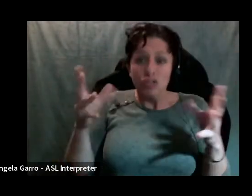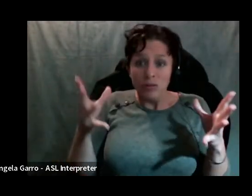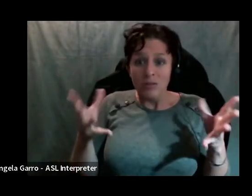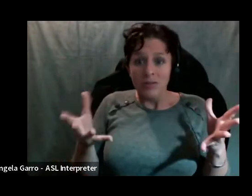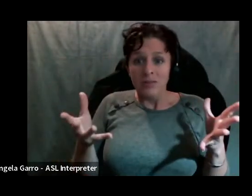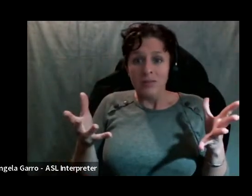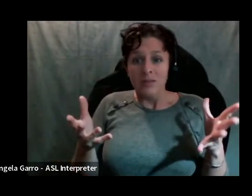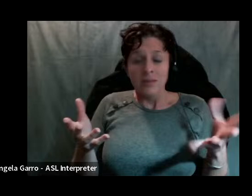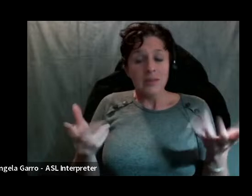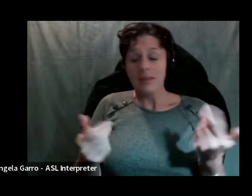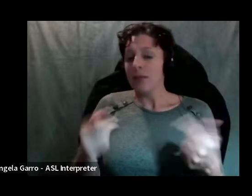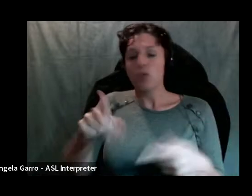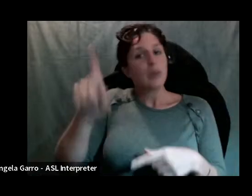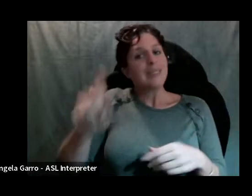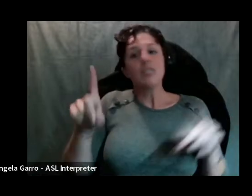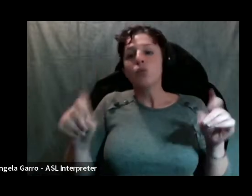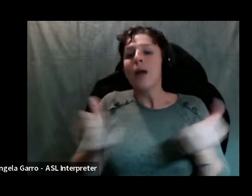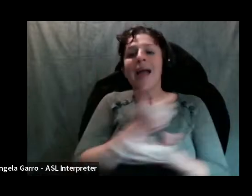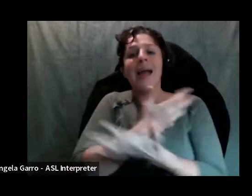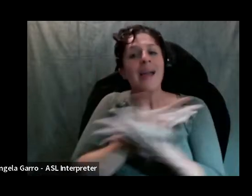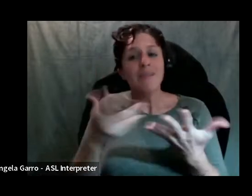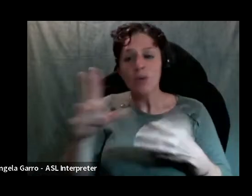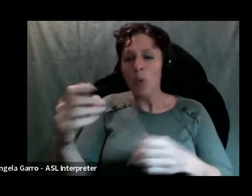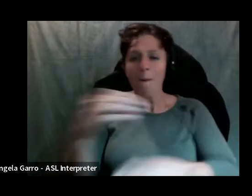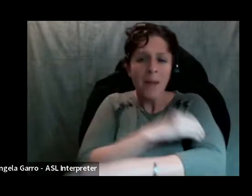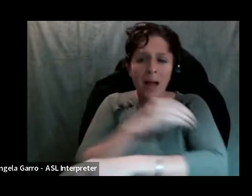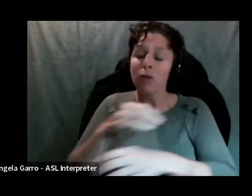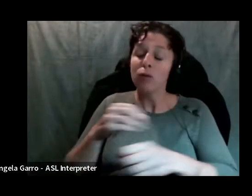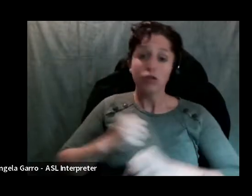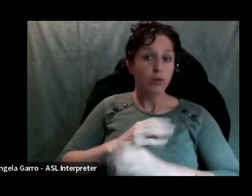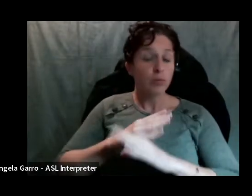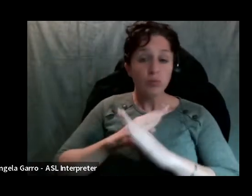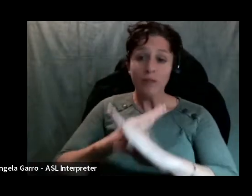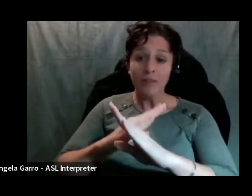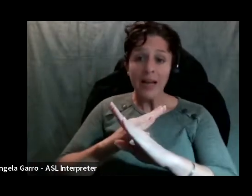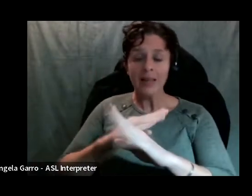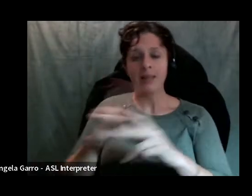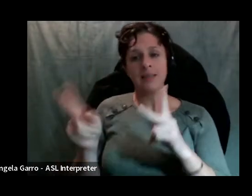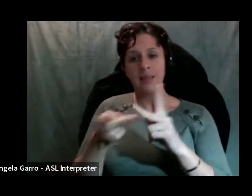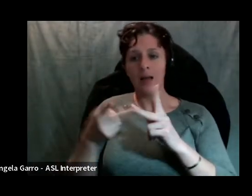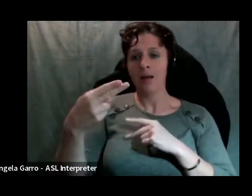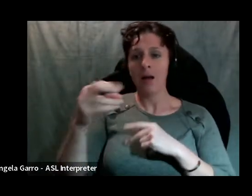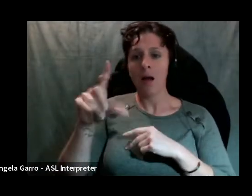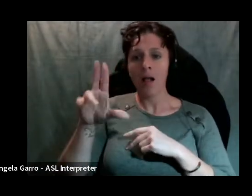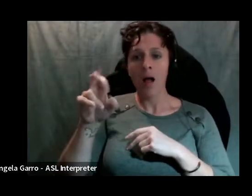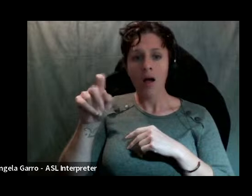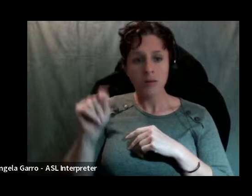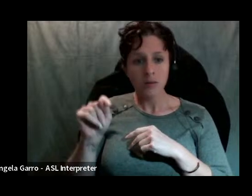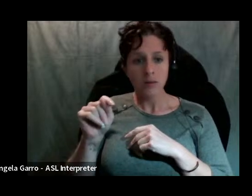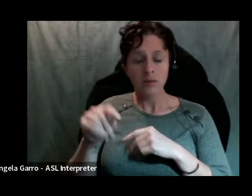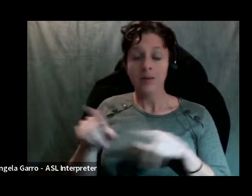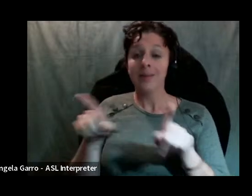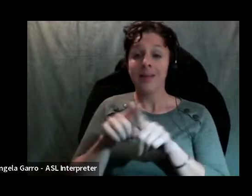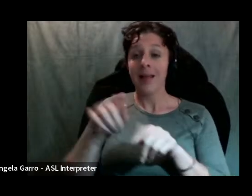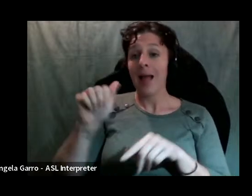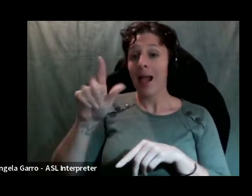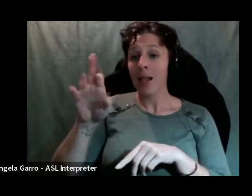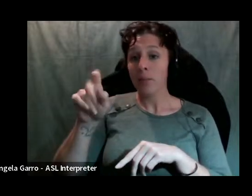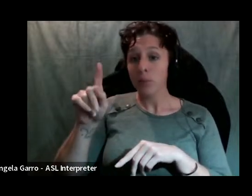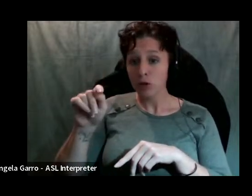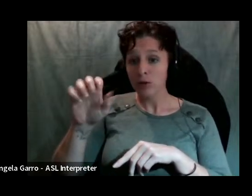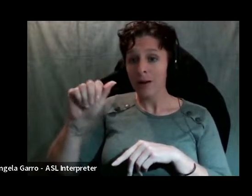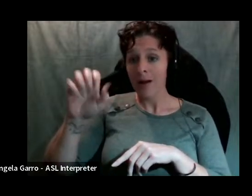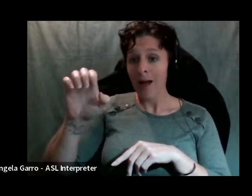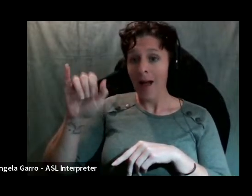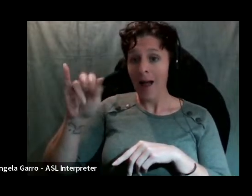And you need to do everything in your power to prevent a second Holocaust. As Albert Einstein said, the